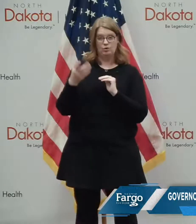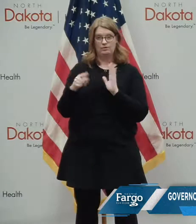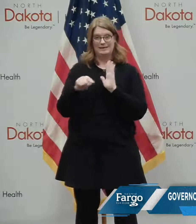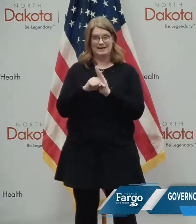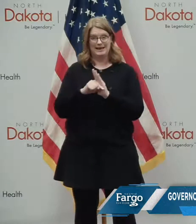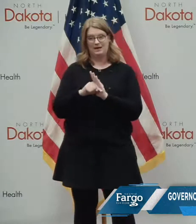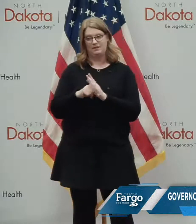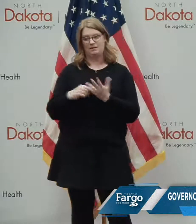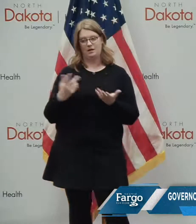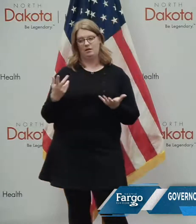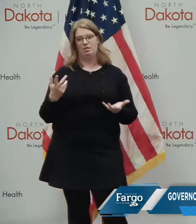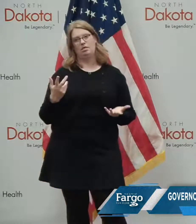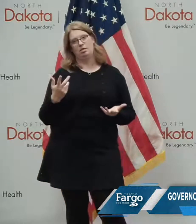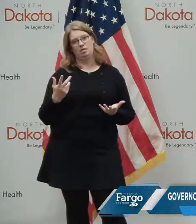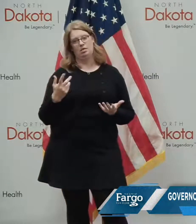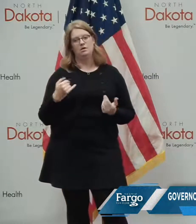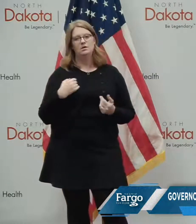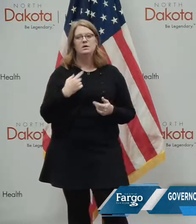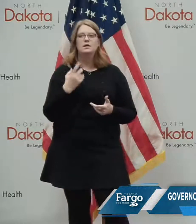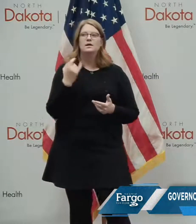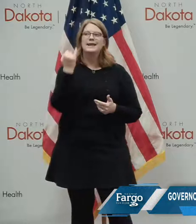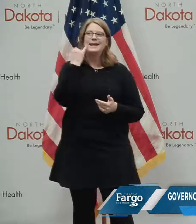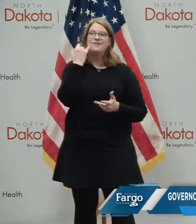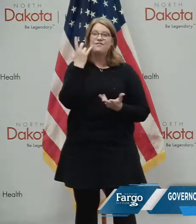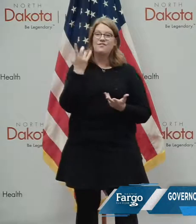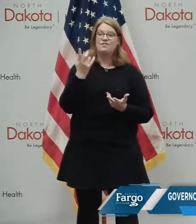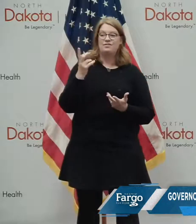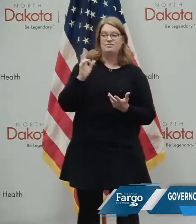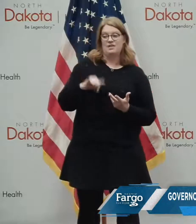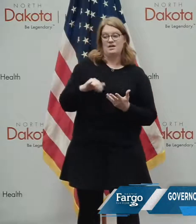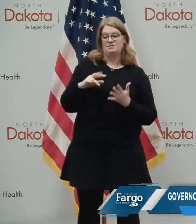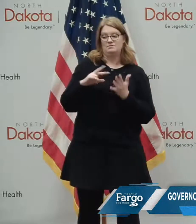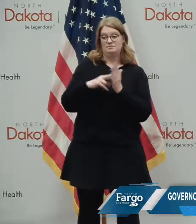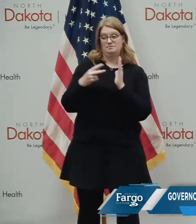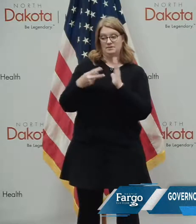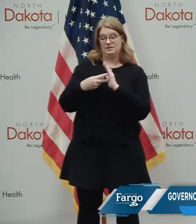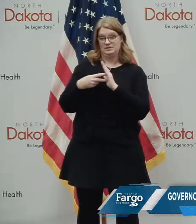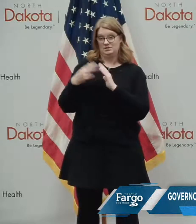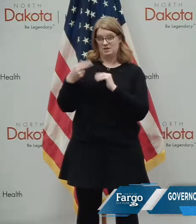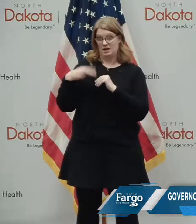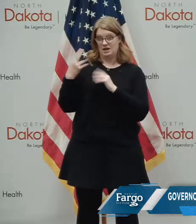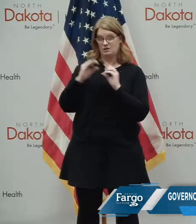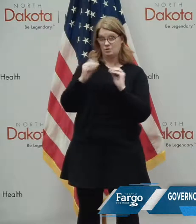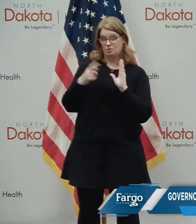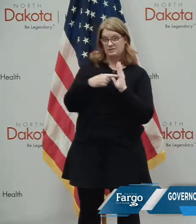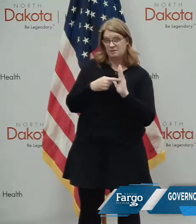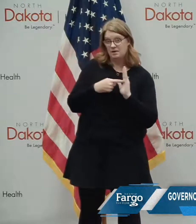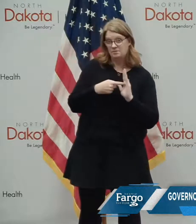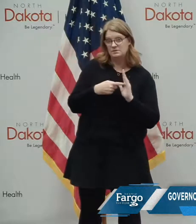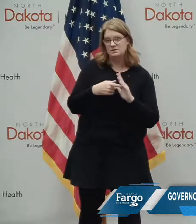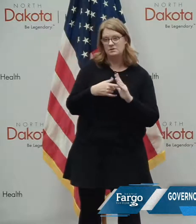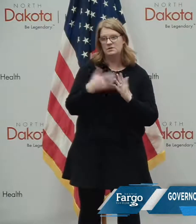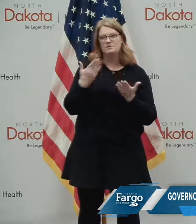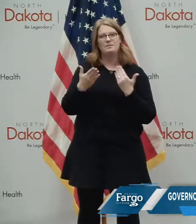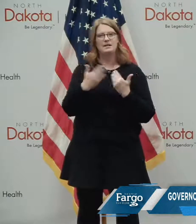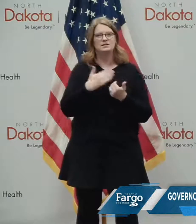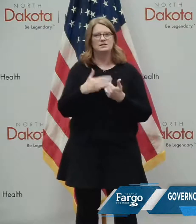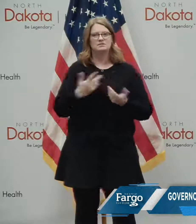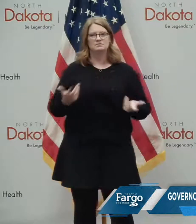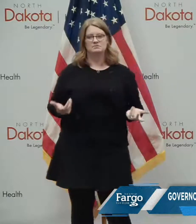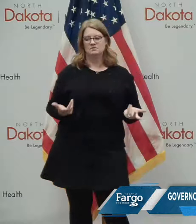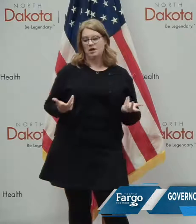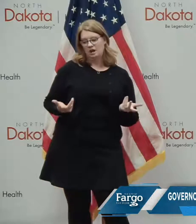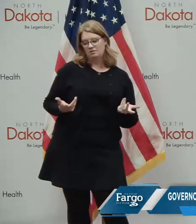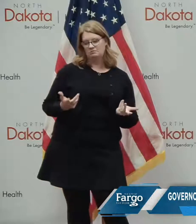if that cost to you personally is high and you're asymptomatic, it might be easy to rationalize, well, hey, I don't feel